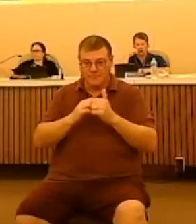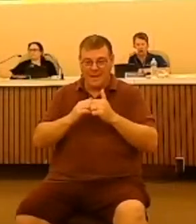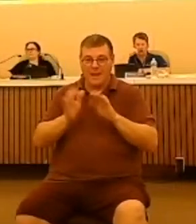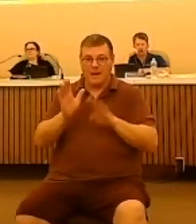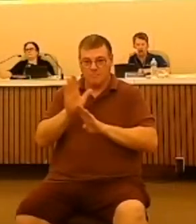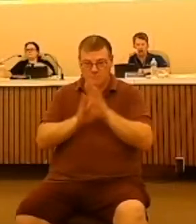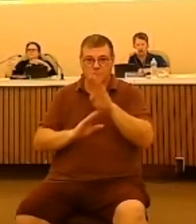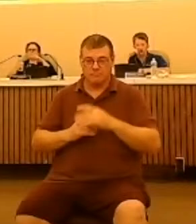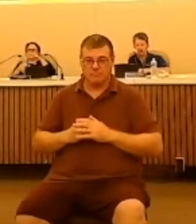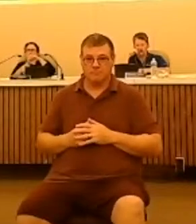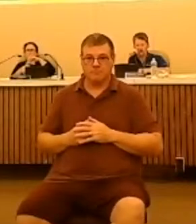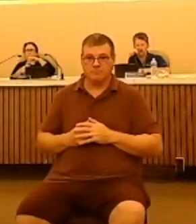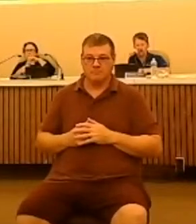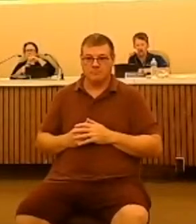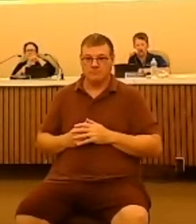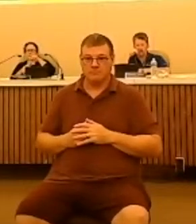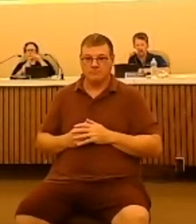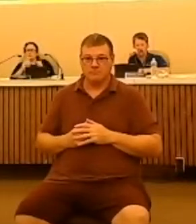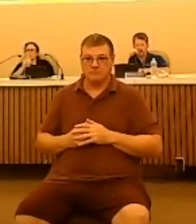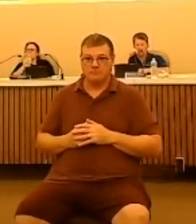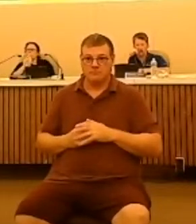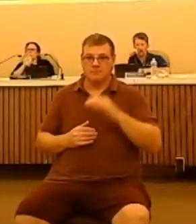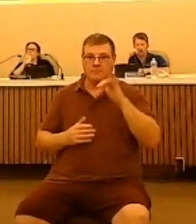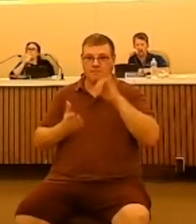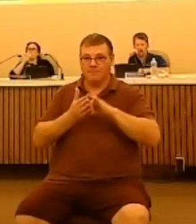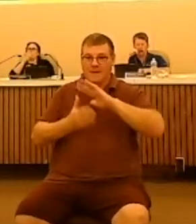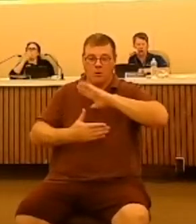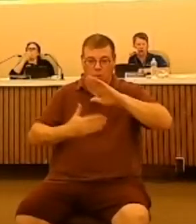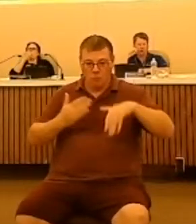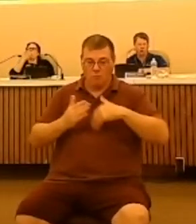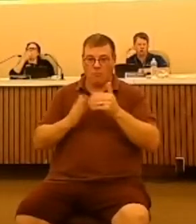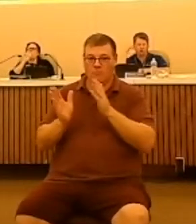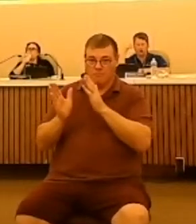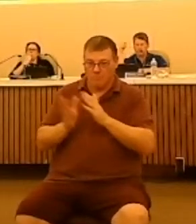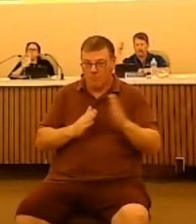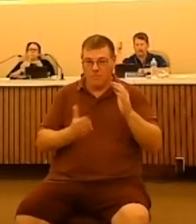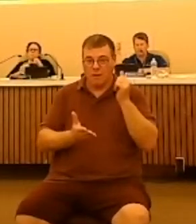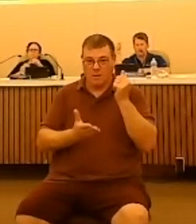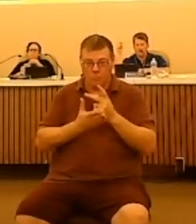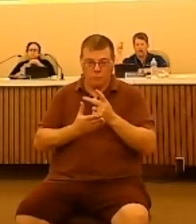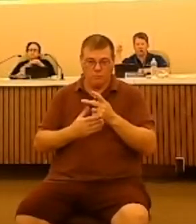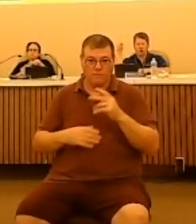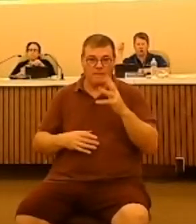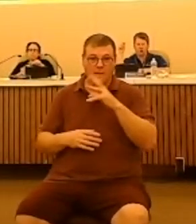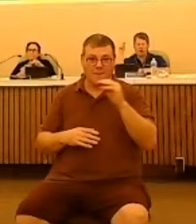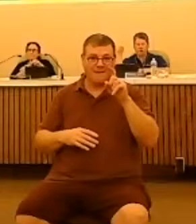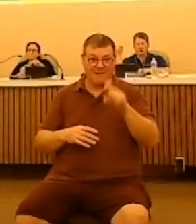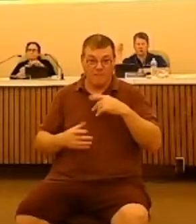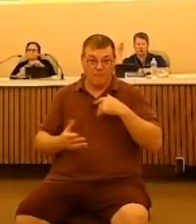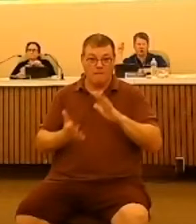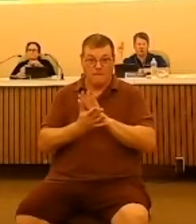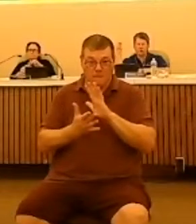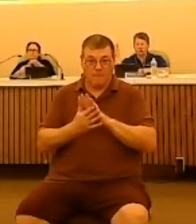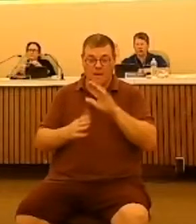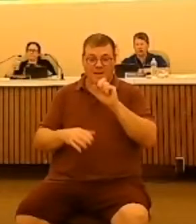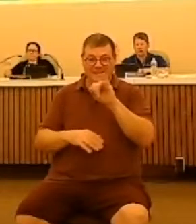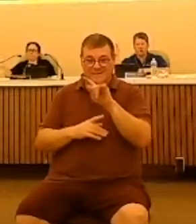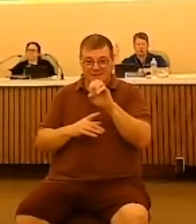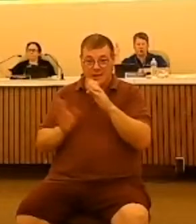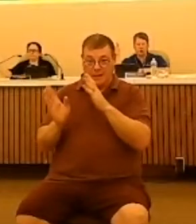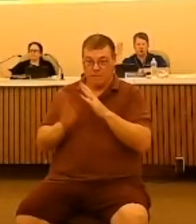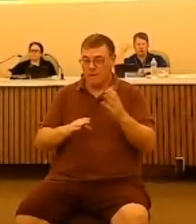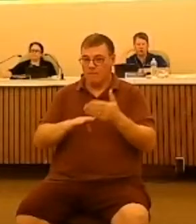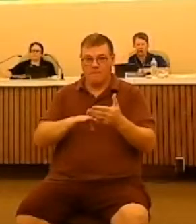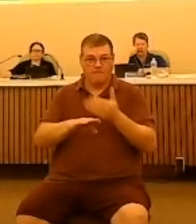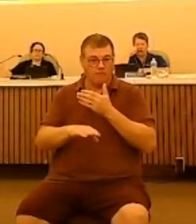of stuff. That would all be planned and approved and have to be on paper on the site plan before they could ever